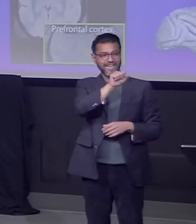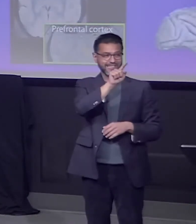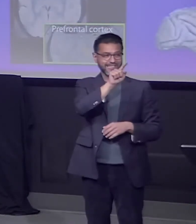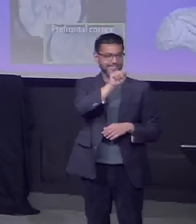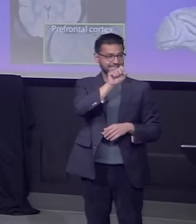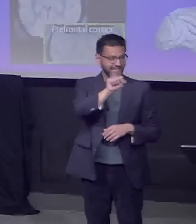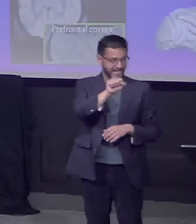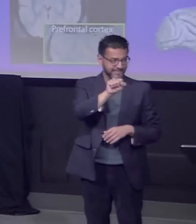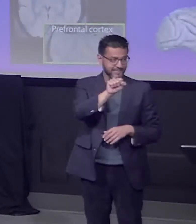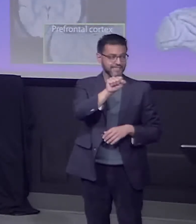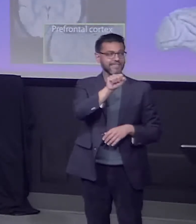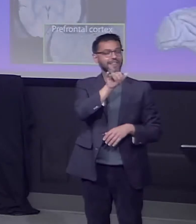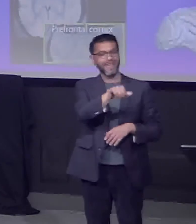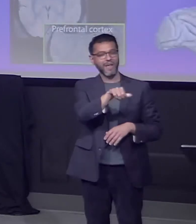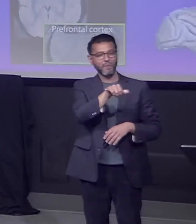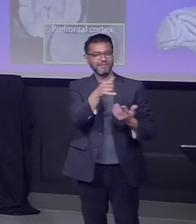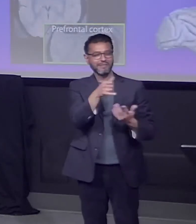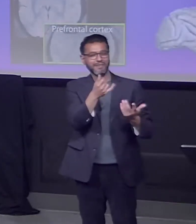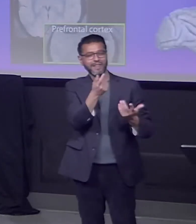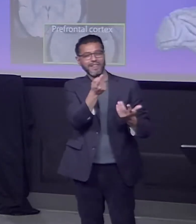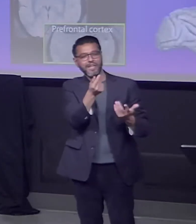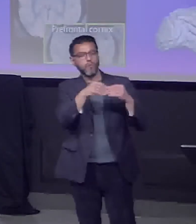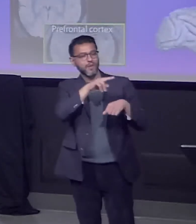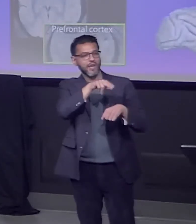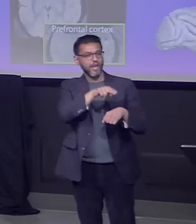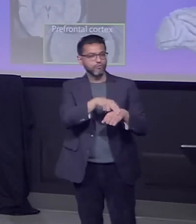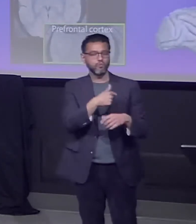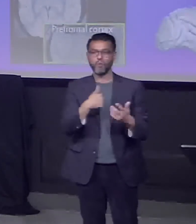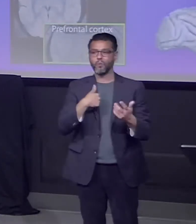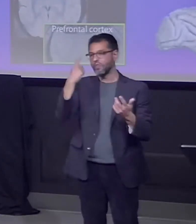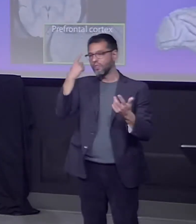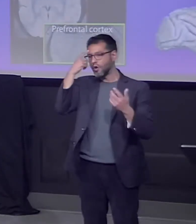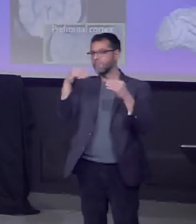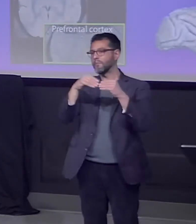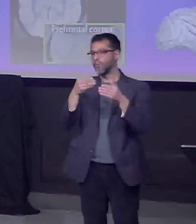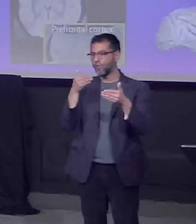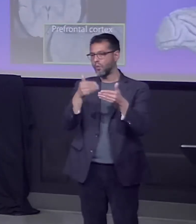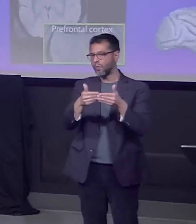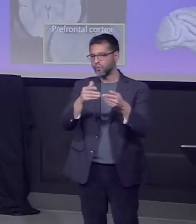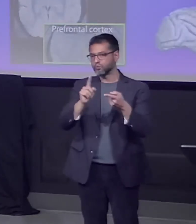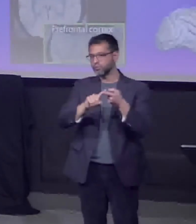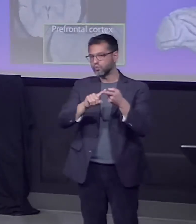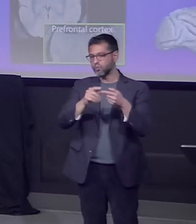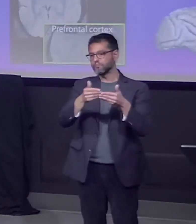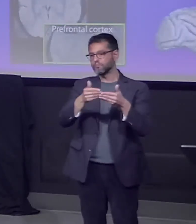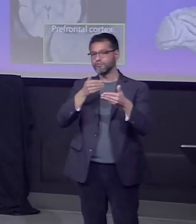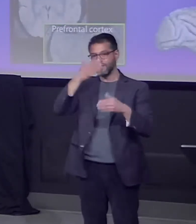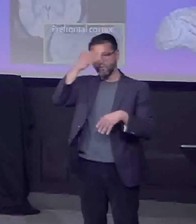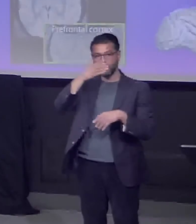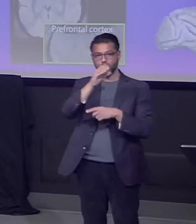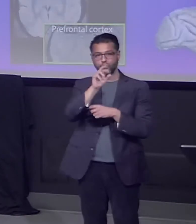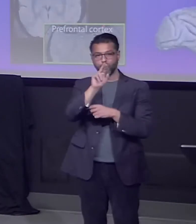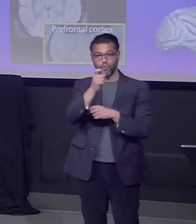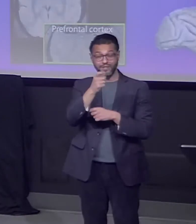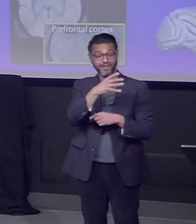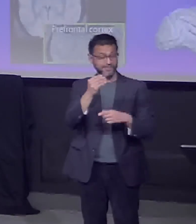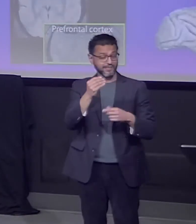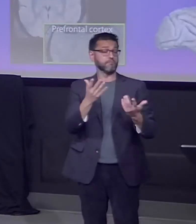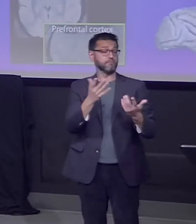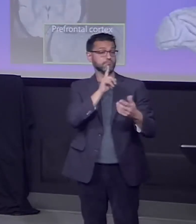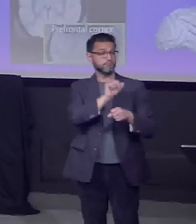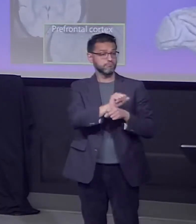which was sort of a little more lateral, and we thought maybe closer to prefrontal cortex. And sure enough, we get much